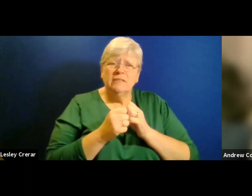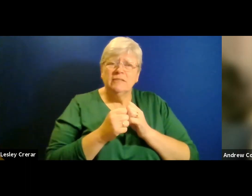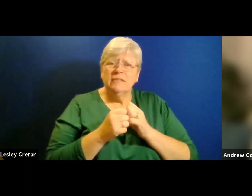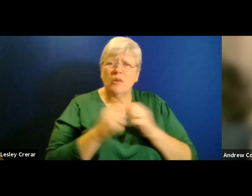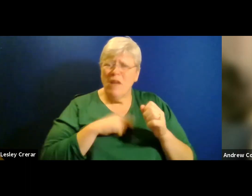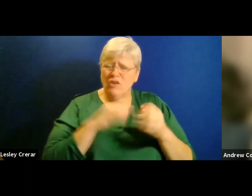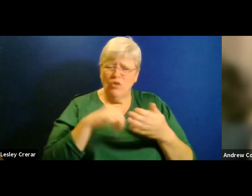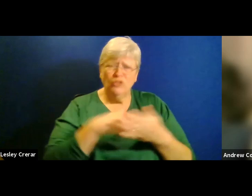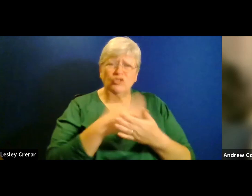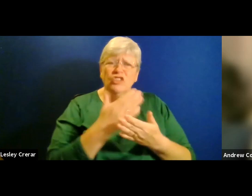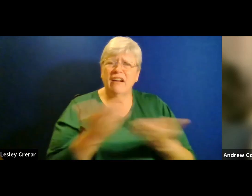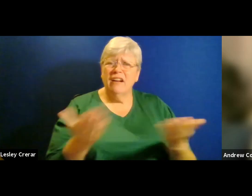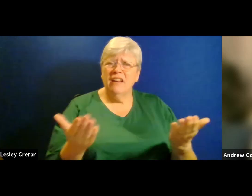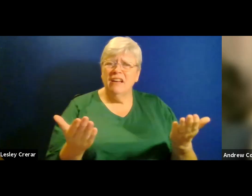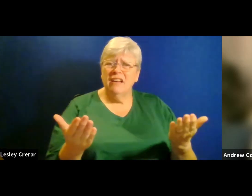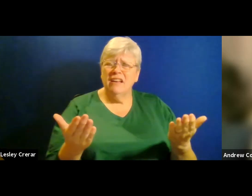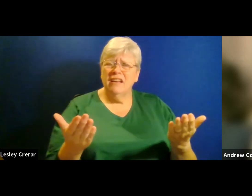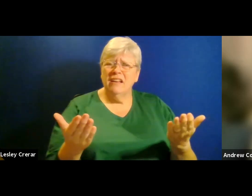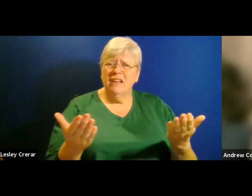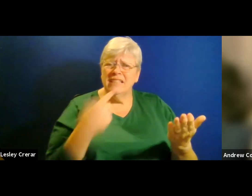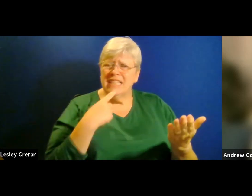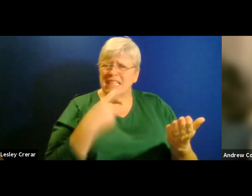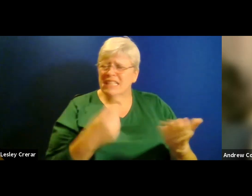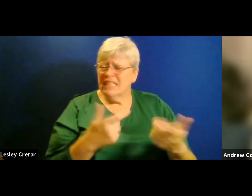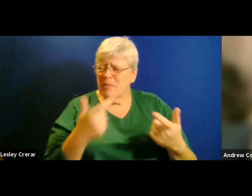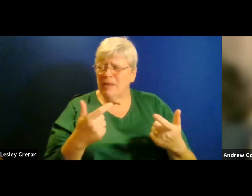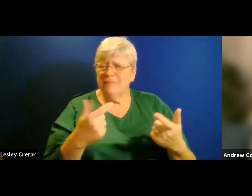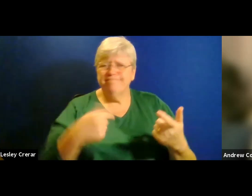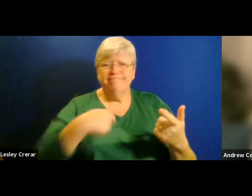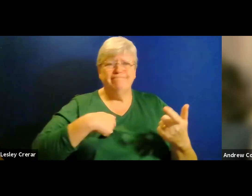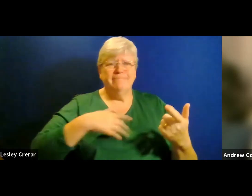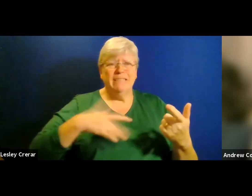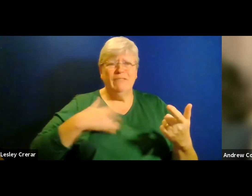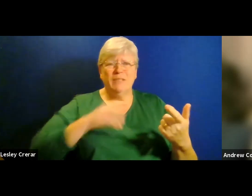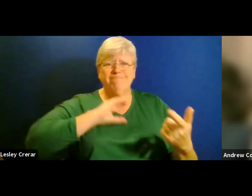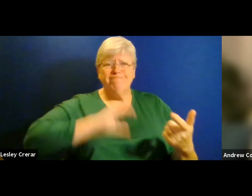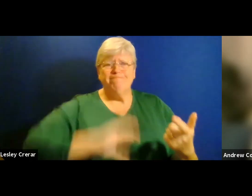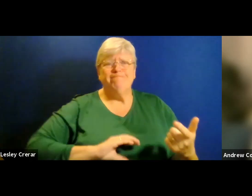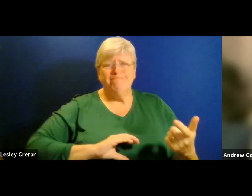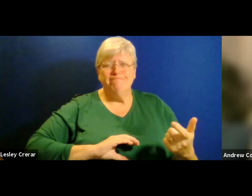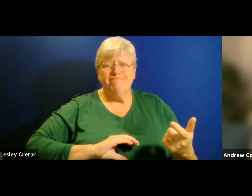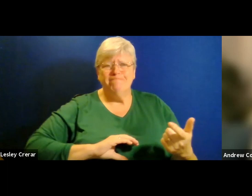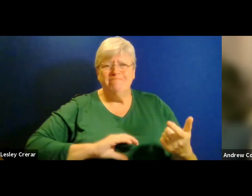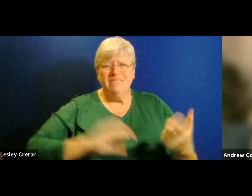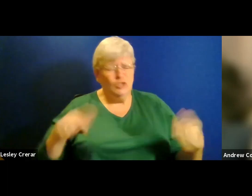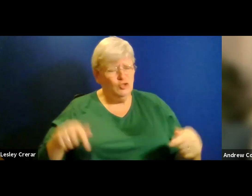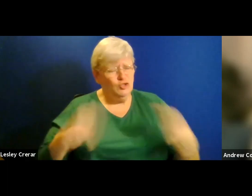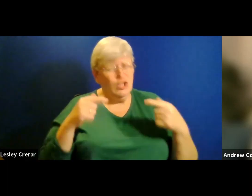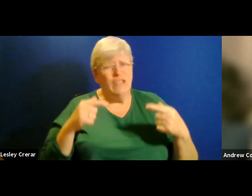for this? Did it not say so much more about her own self-esteem that this unexpected sight was challenging something in